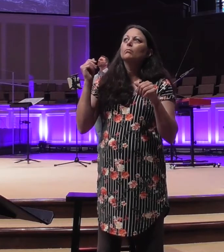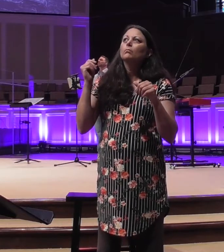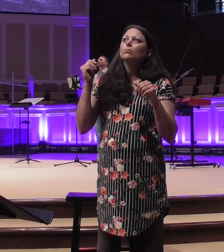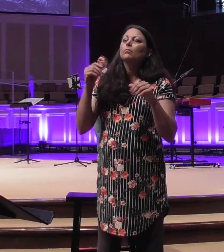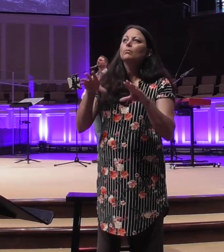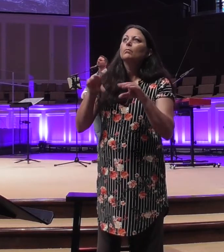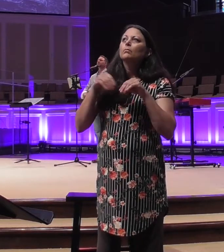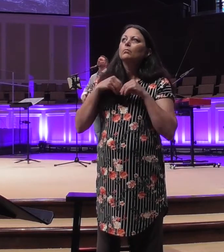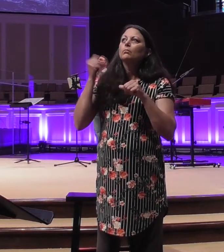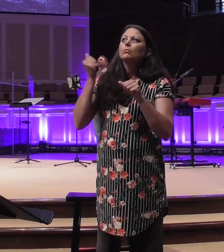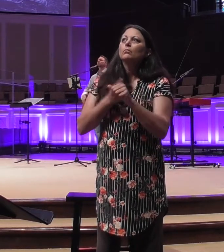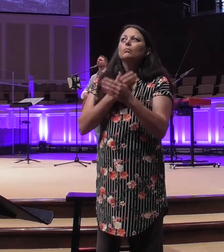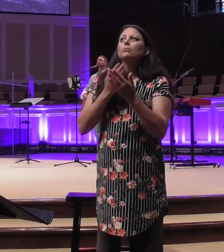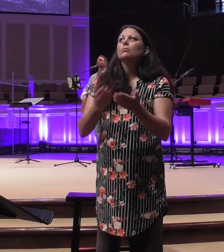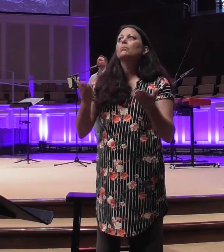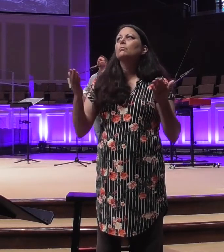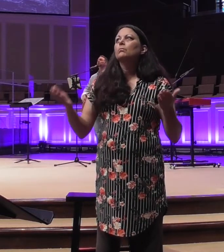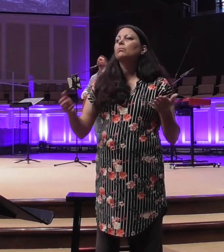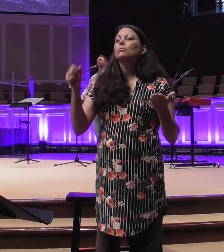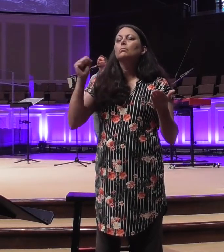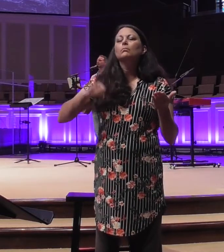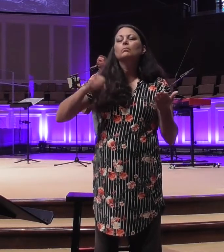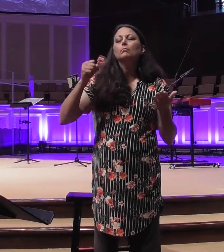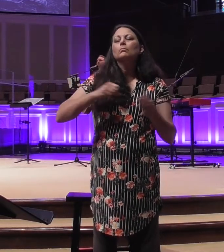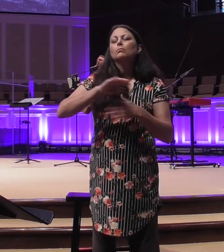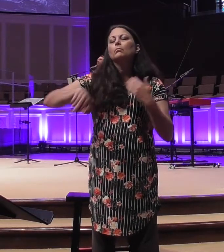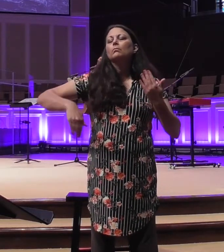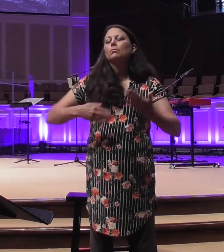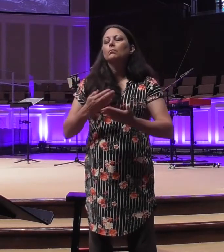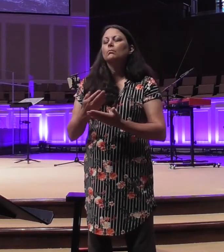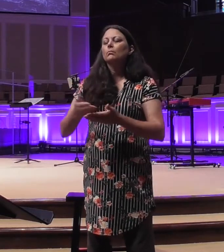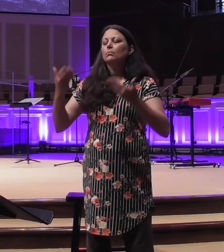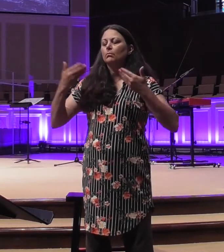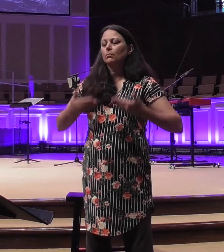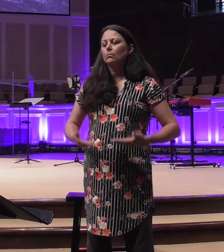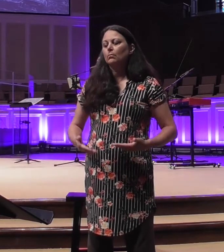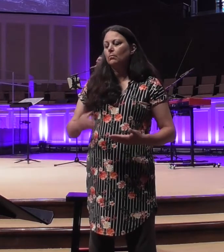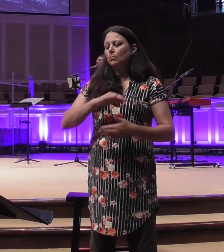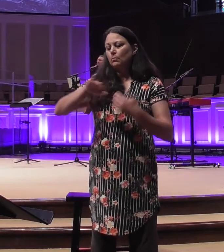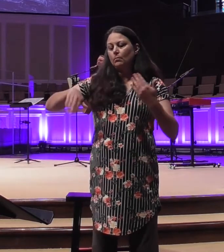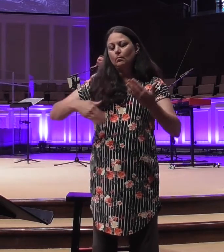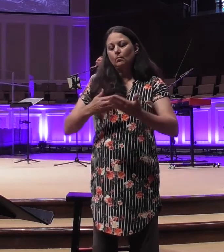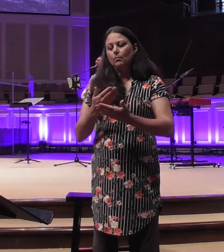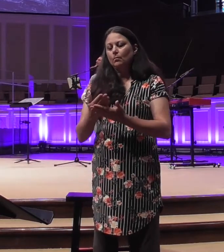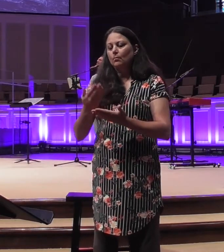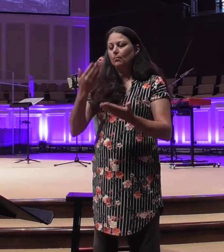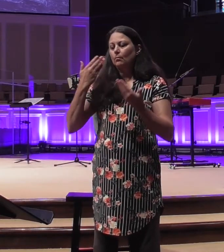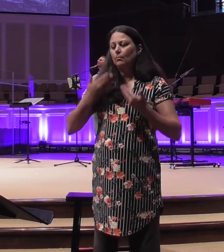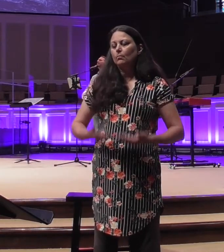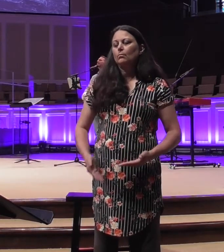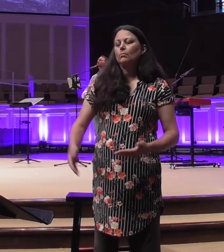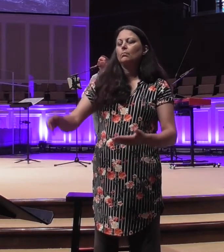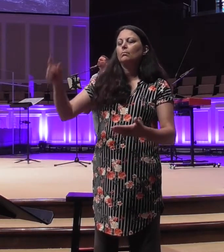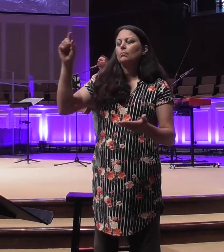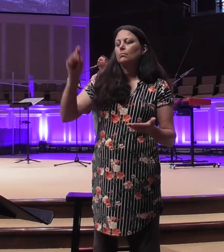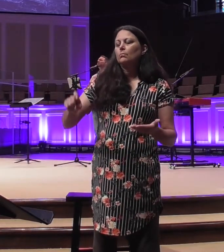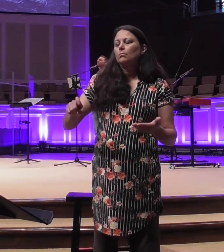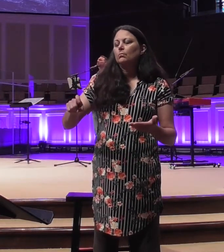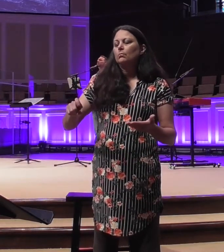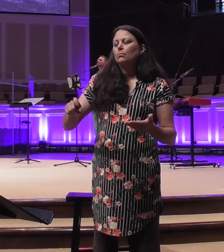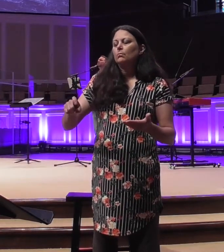everything. Oh, yes, all of you is all I need. Take